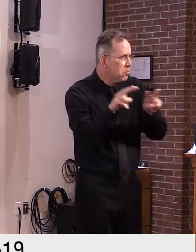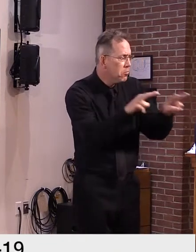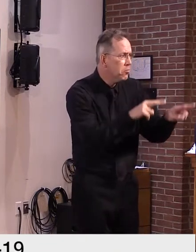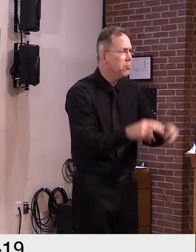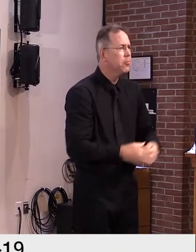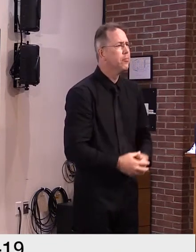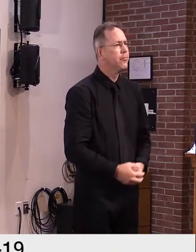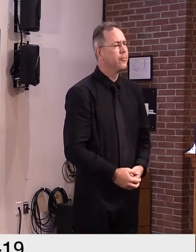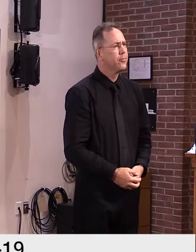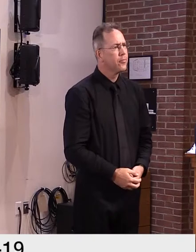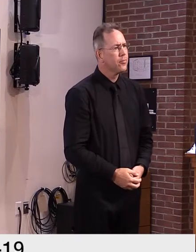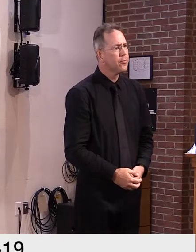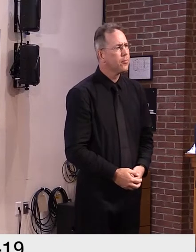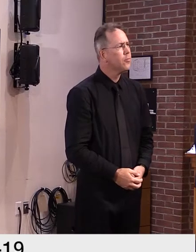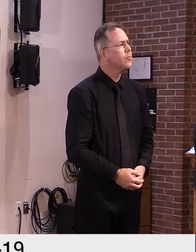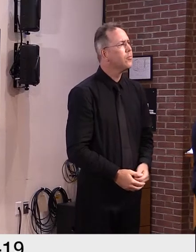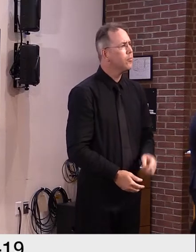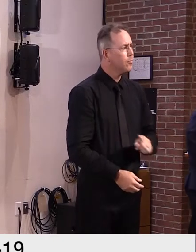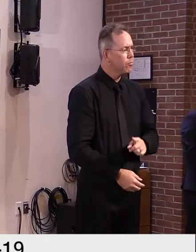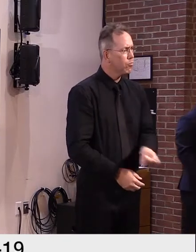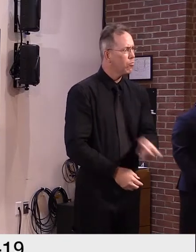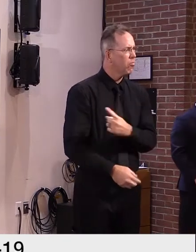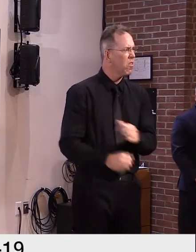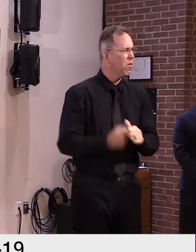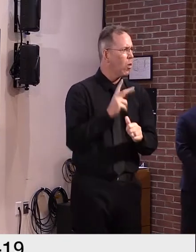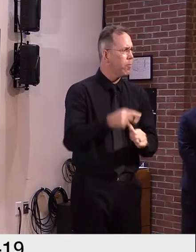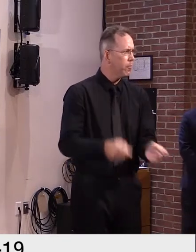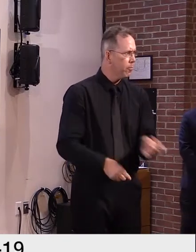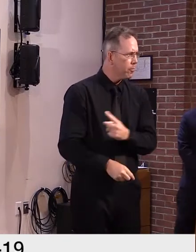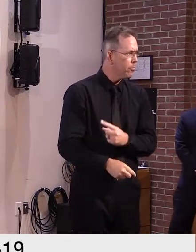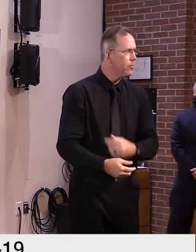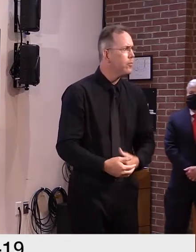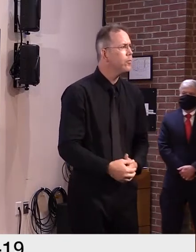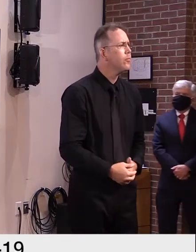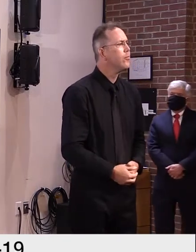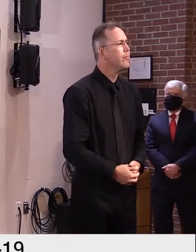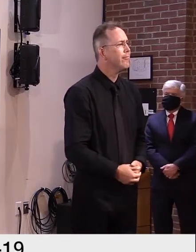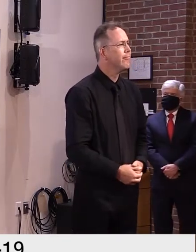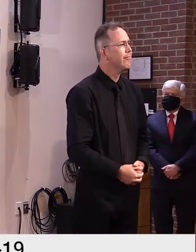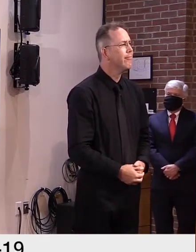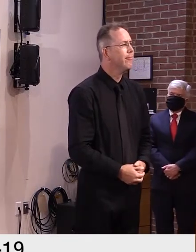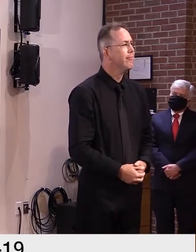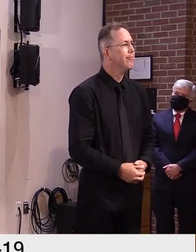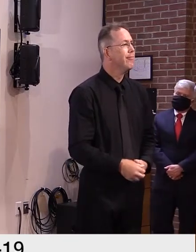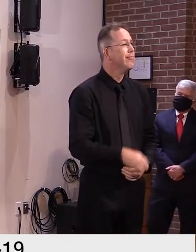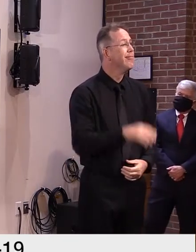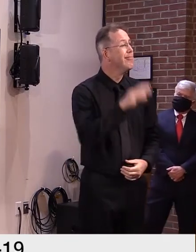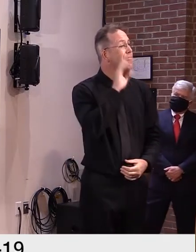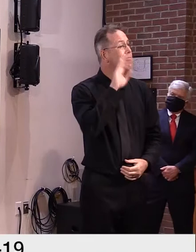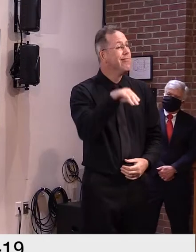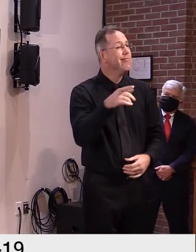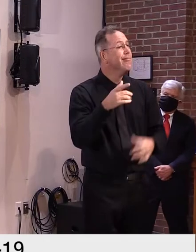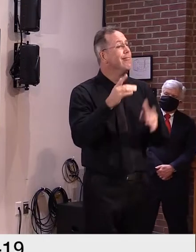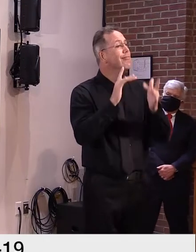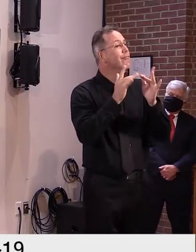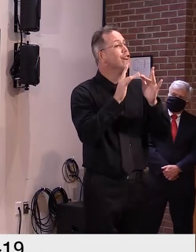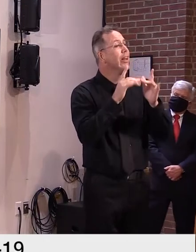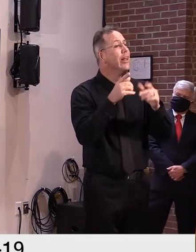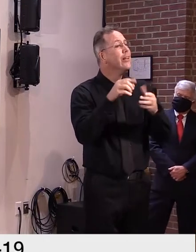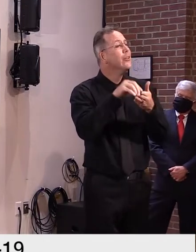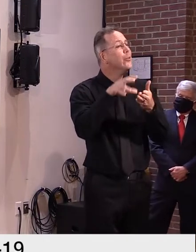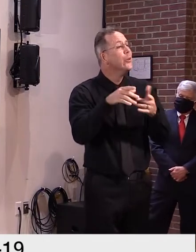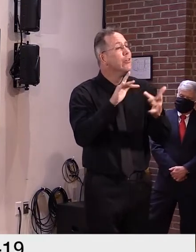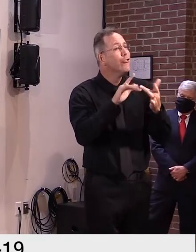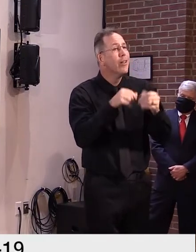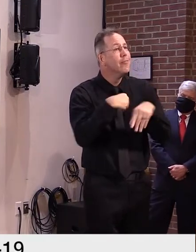And is broadband still a problem, and is anything being done to try to address that? Yeah, we still have many of the last mile issues that